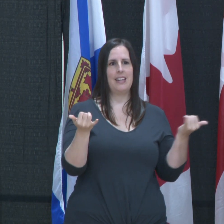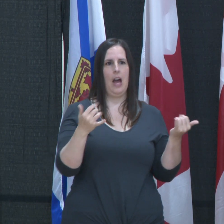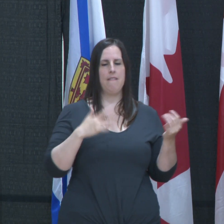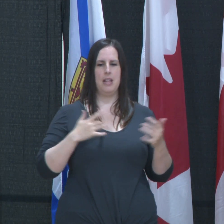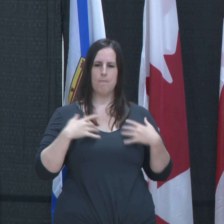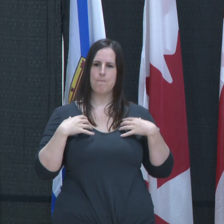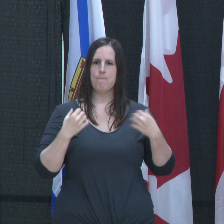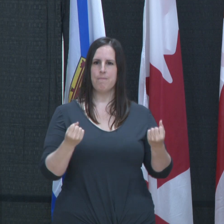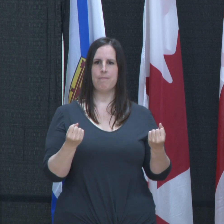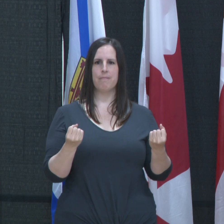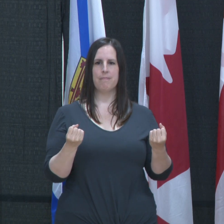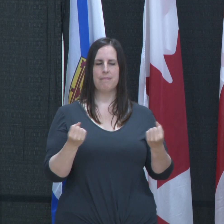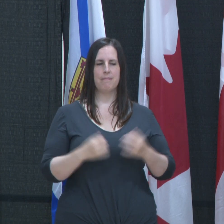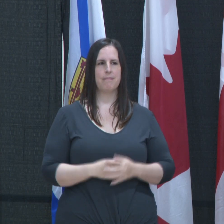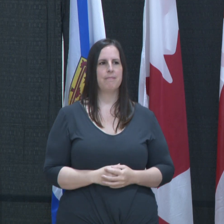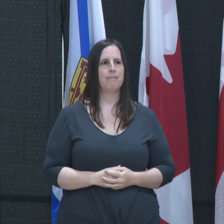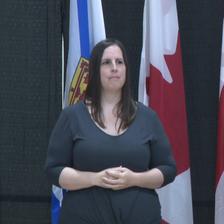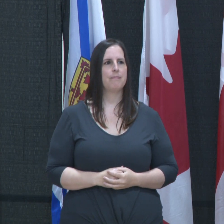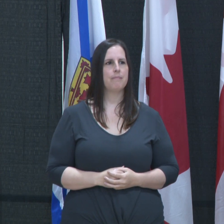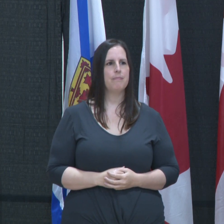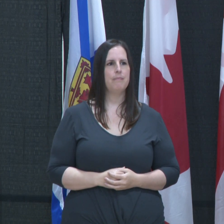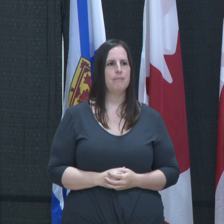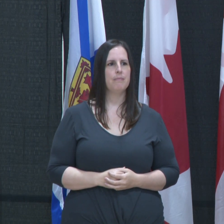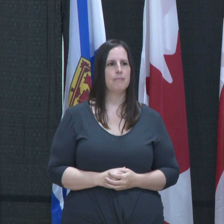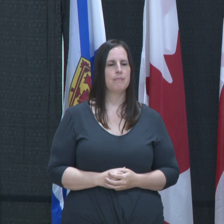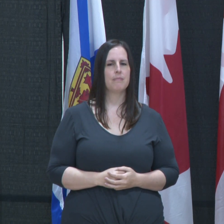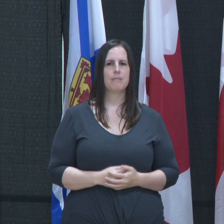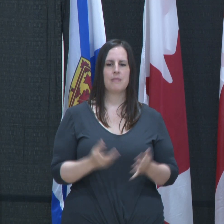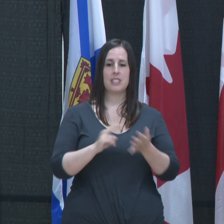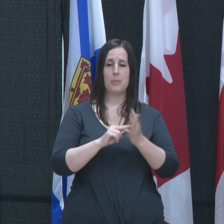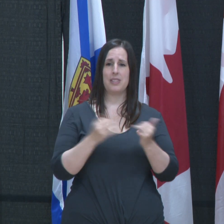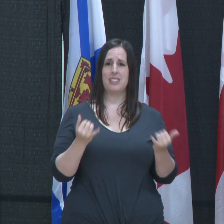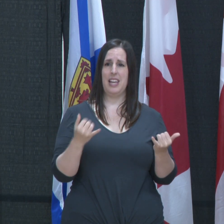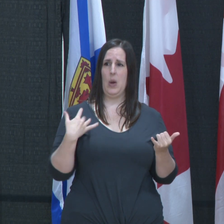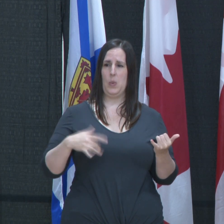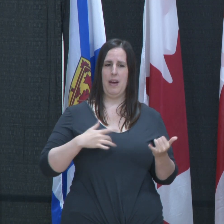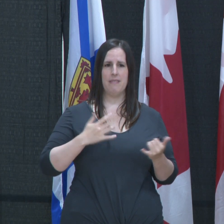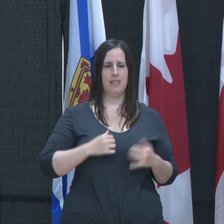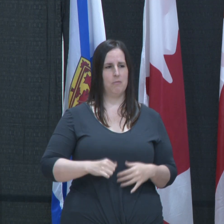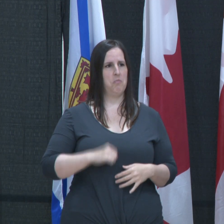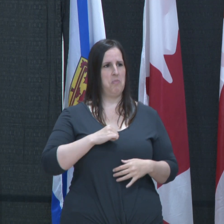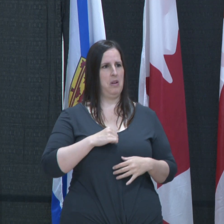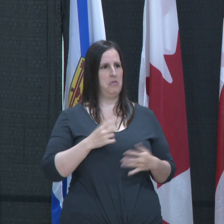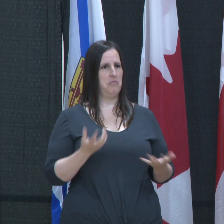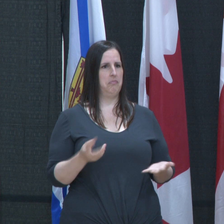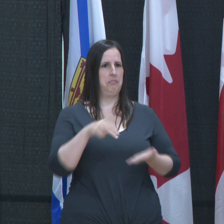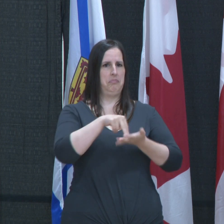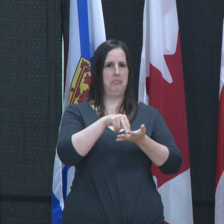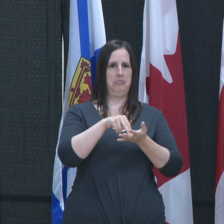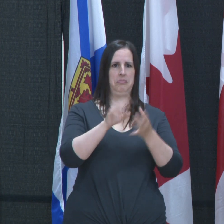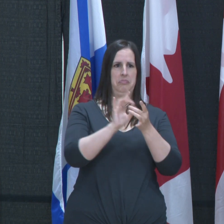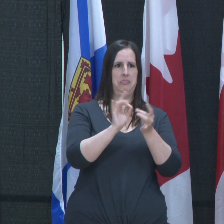newfound confidence. That makes this day extremely rewarding for me and our college community here today.